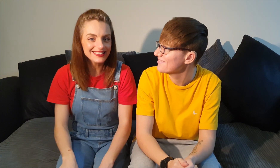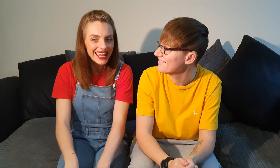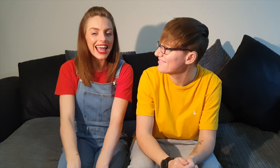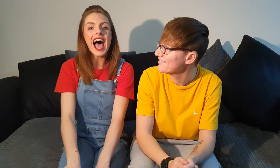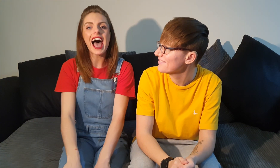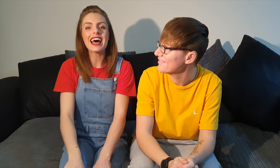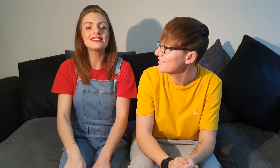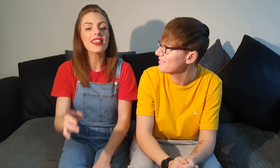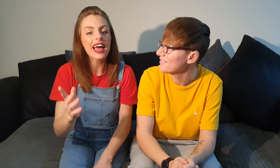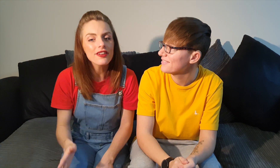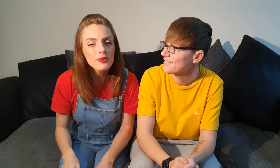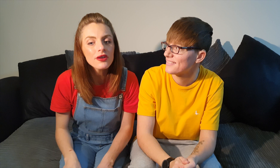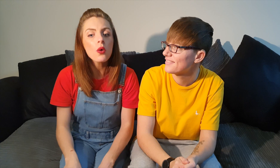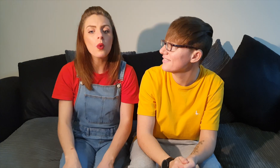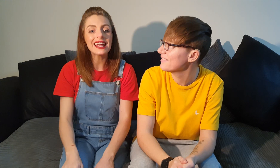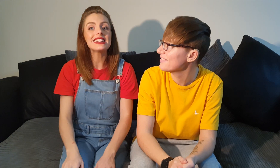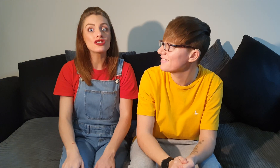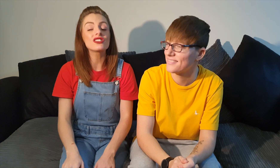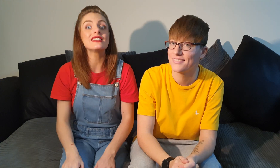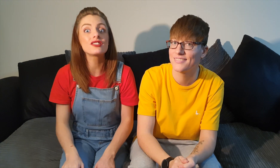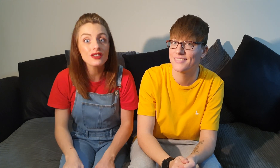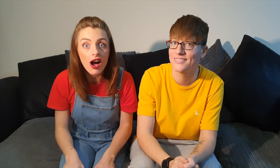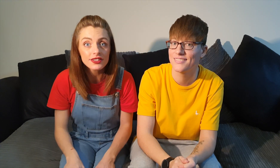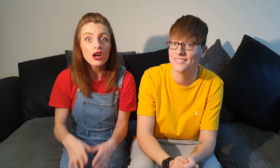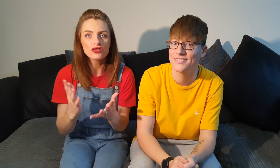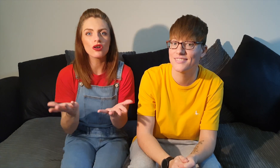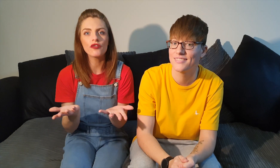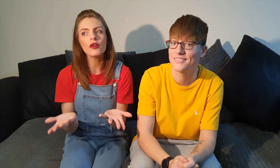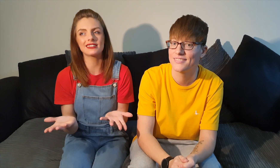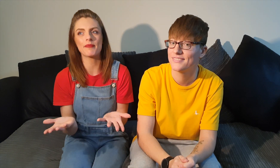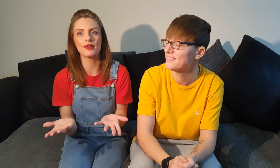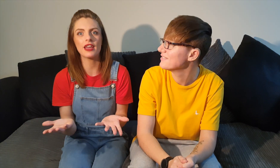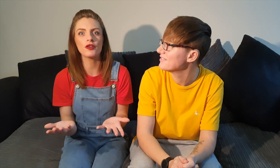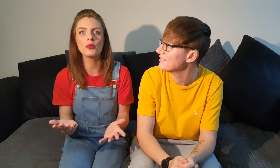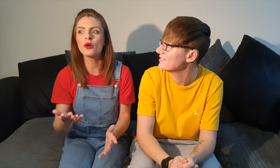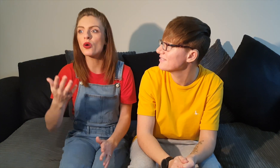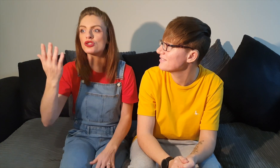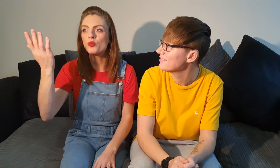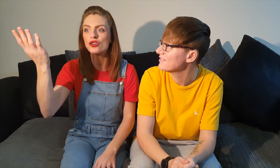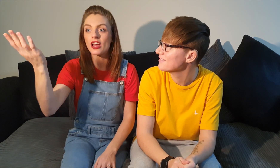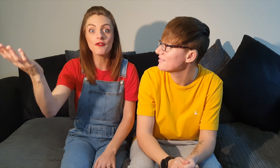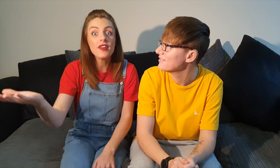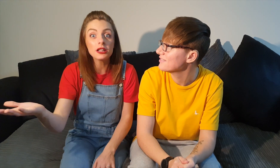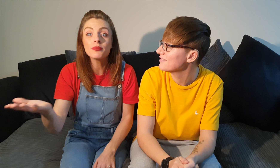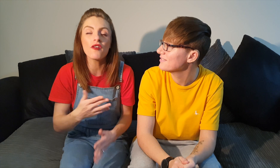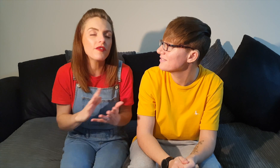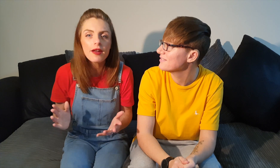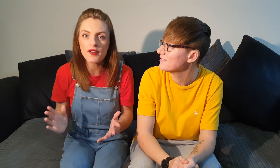day. And another one, when does it start? So for example, if you were going to watch a film, your favourite